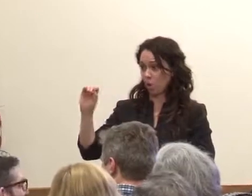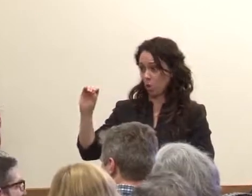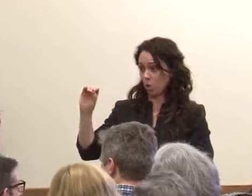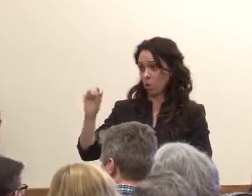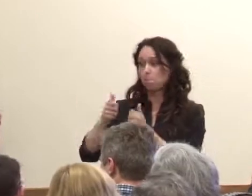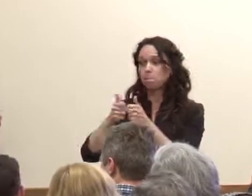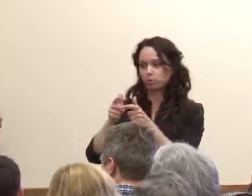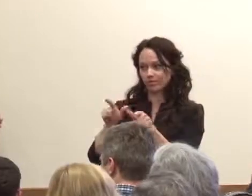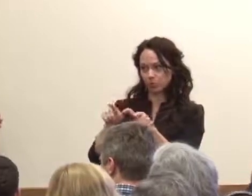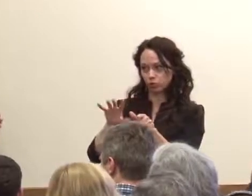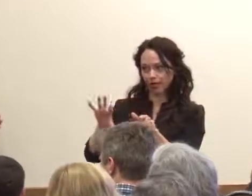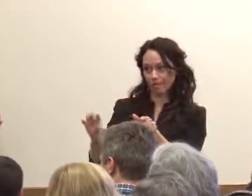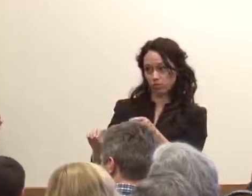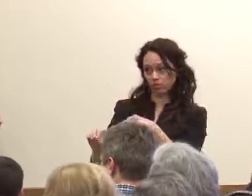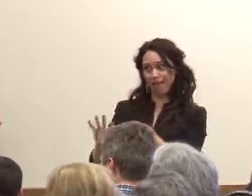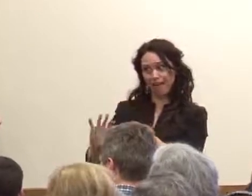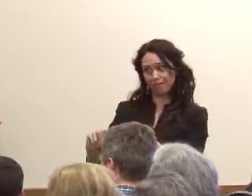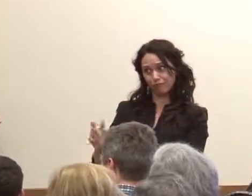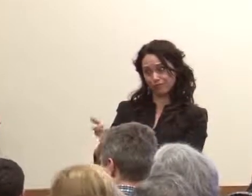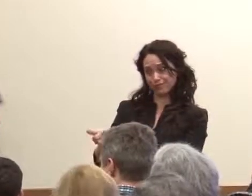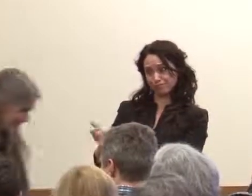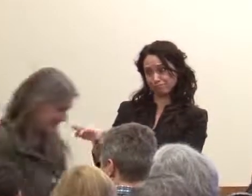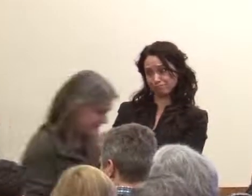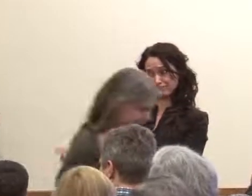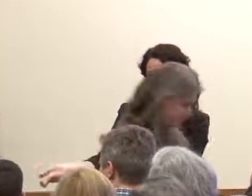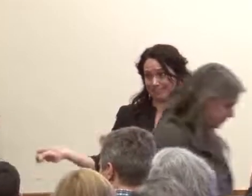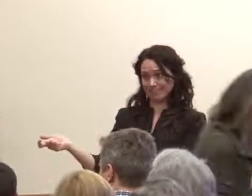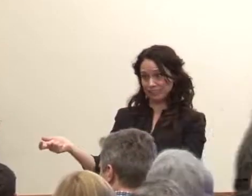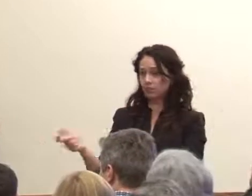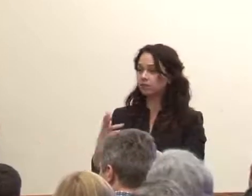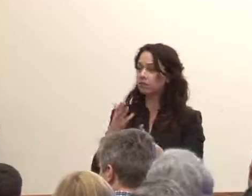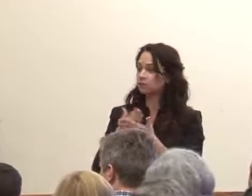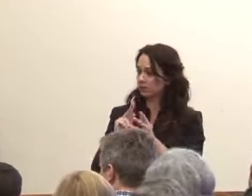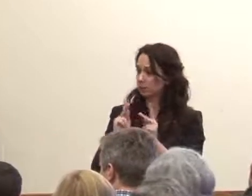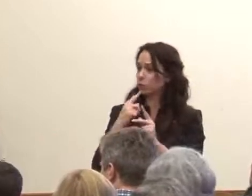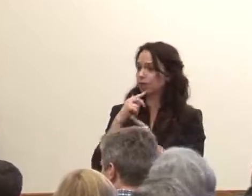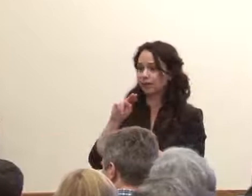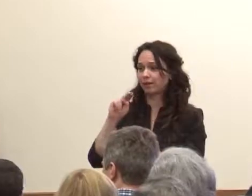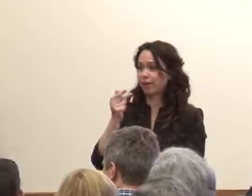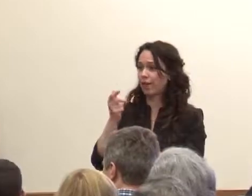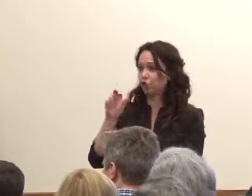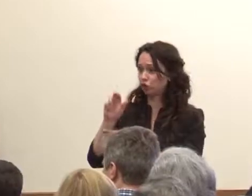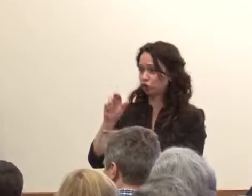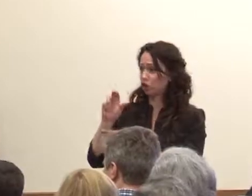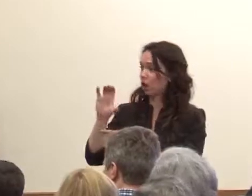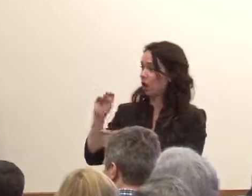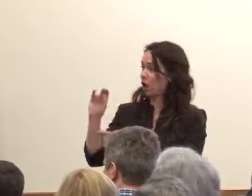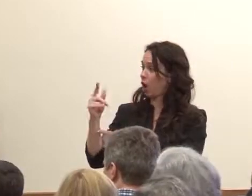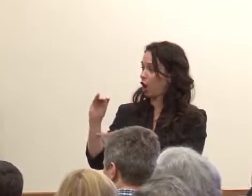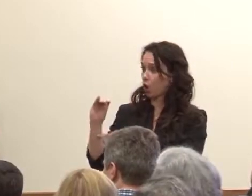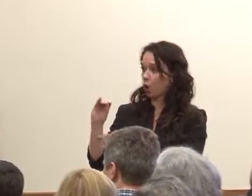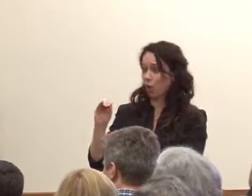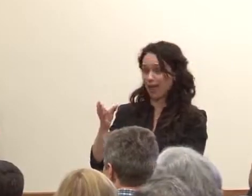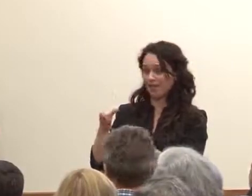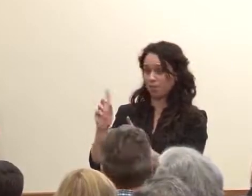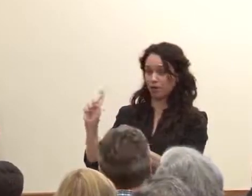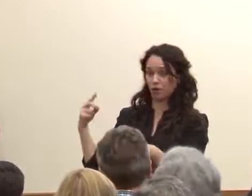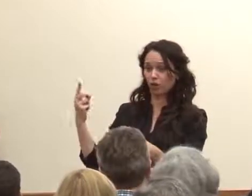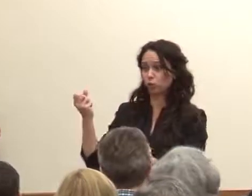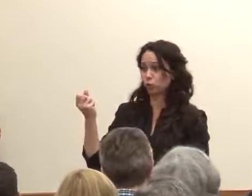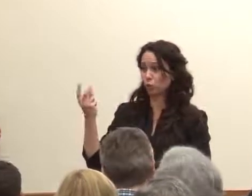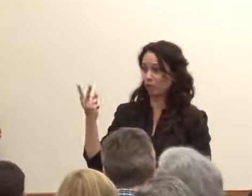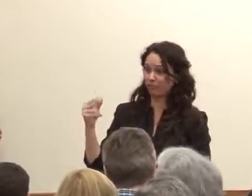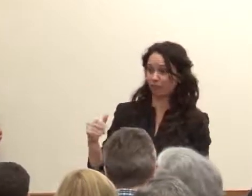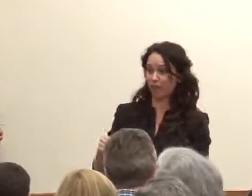Africa, and Africa is big. Some people would say that Niger Congo has been there for 12,000 years. That's too much, but it